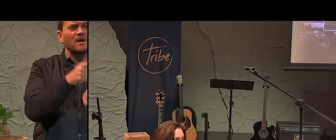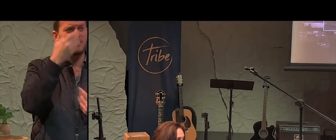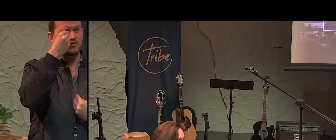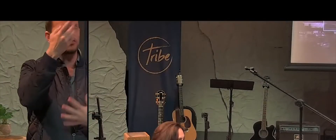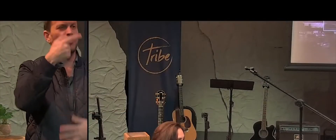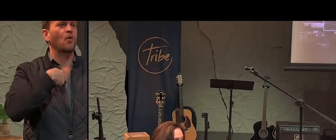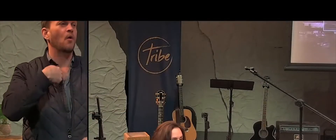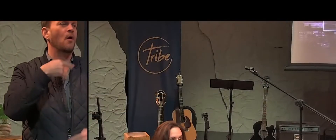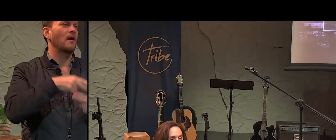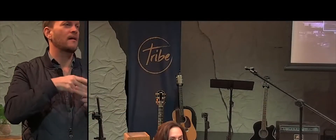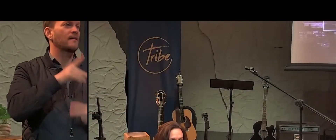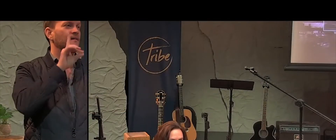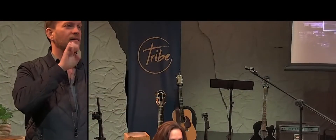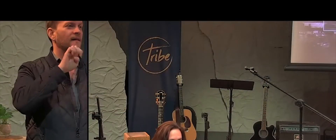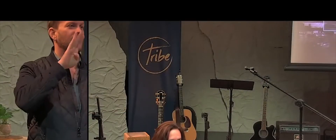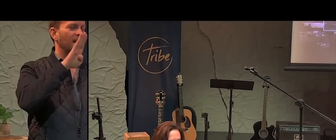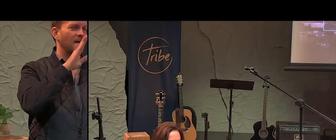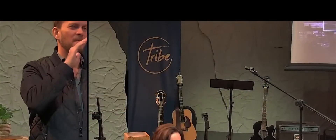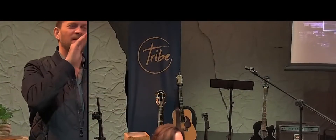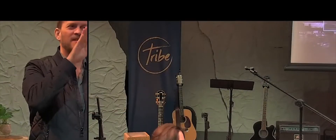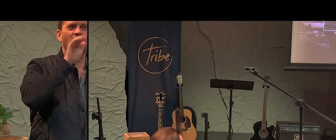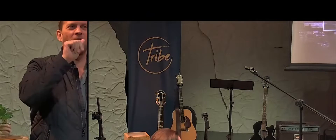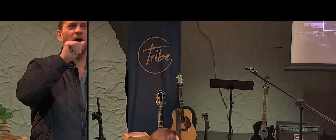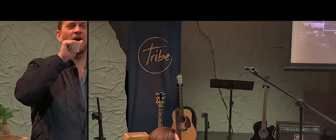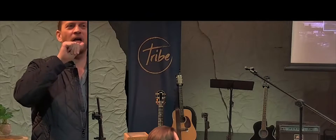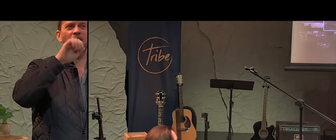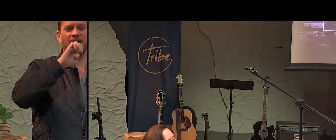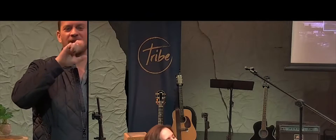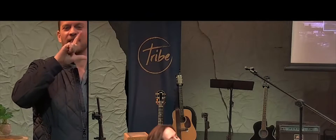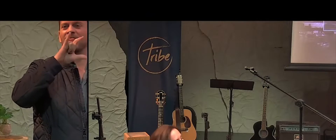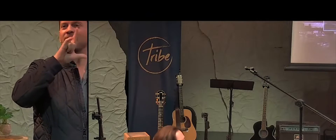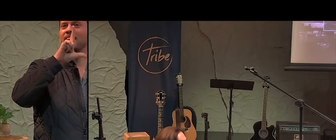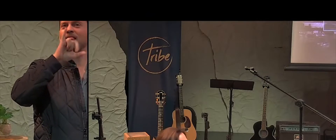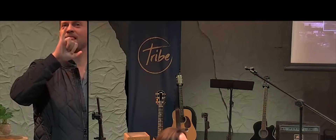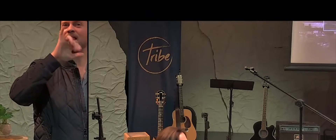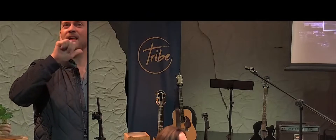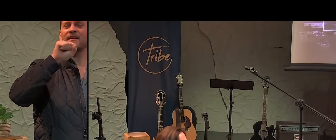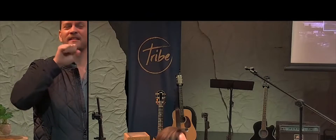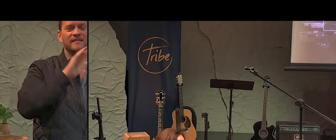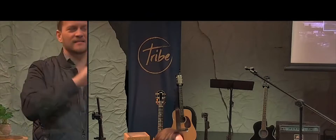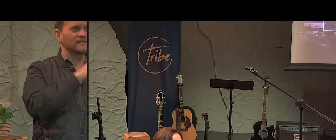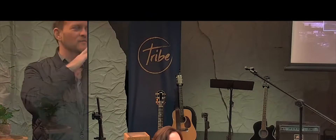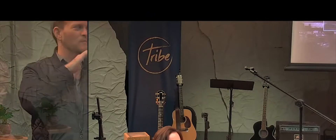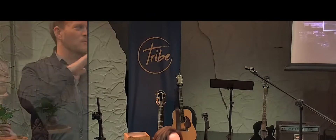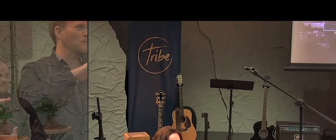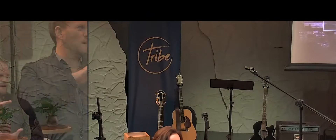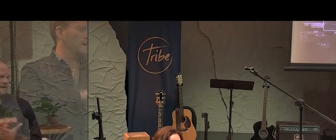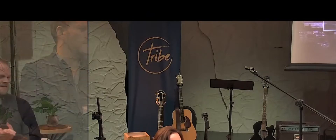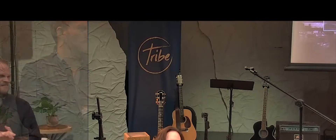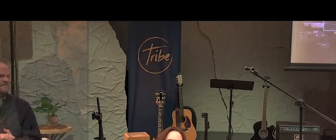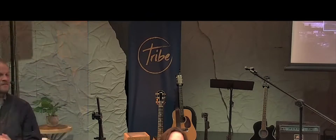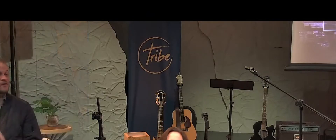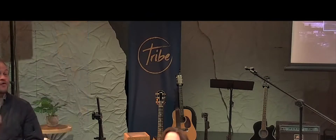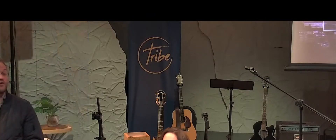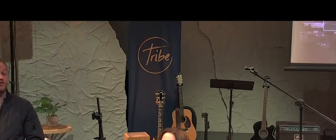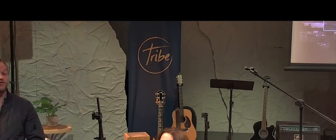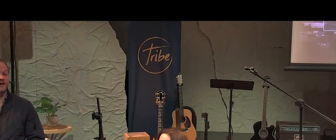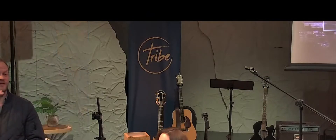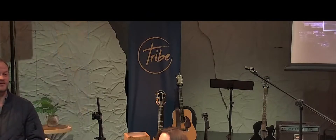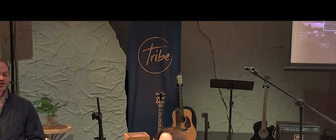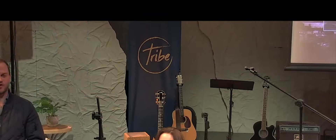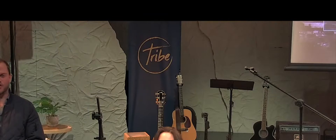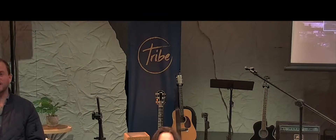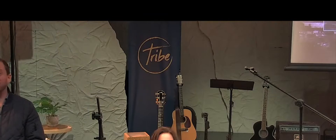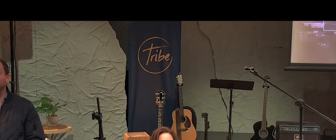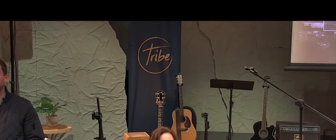Elias's wife. I'm the other preacher's wife, Christian's. Rachel is Elias's wife. And I just want to say thank you,